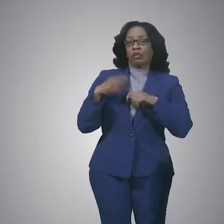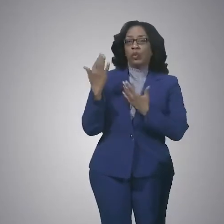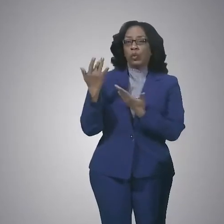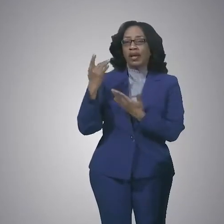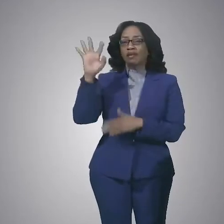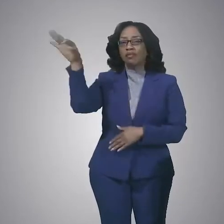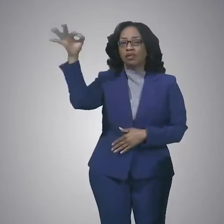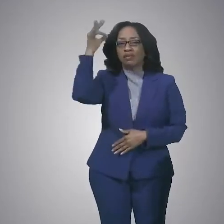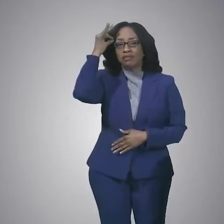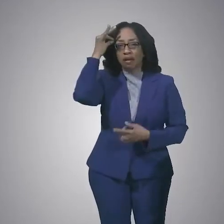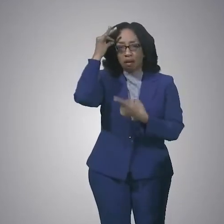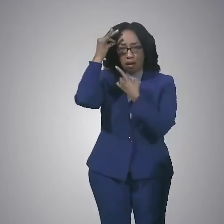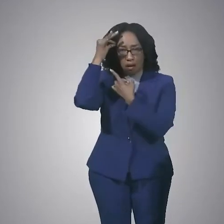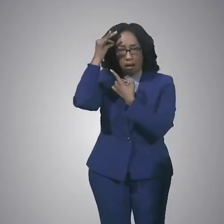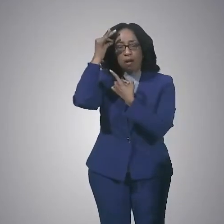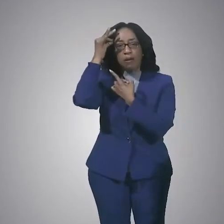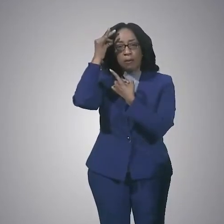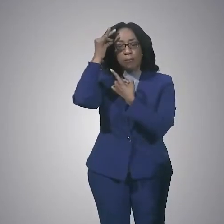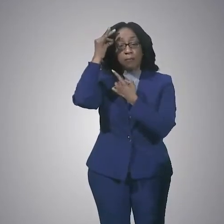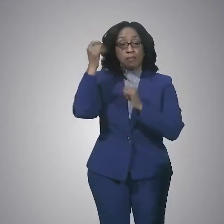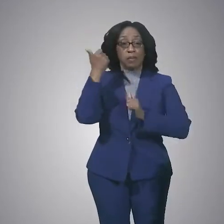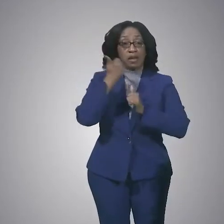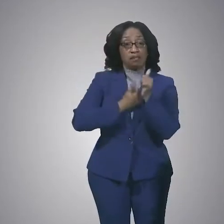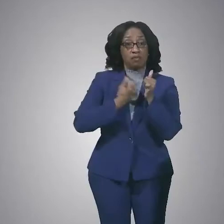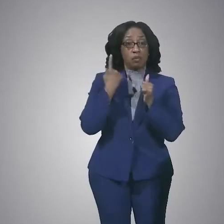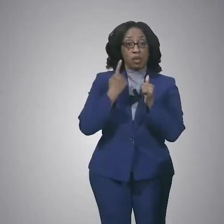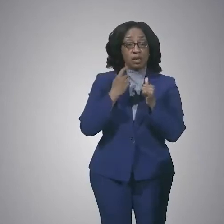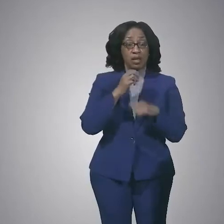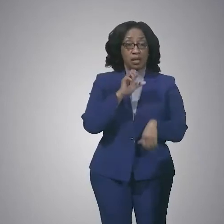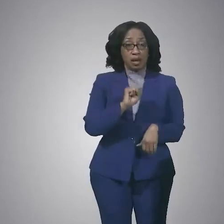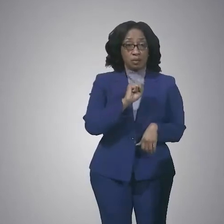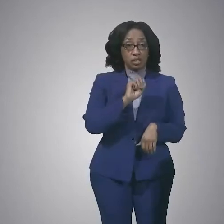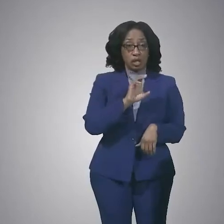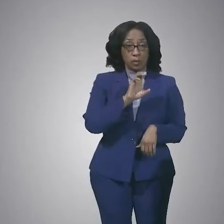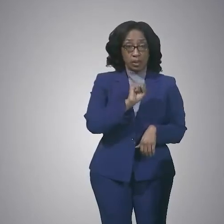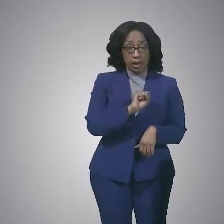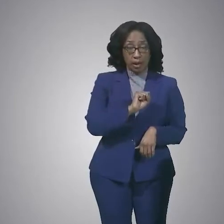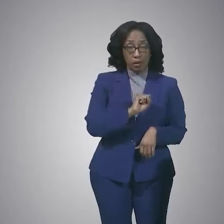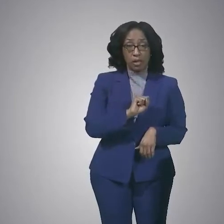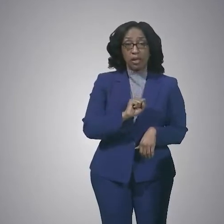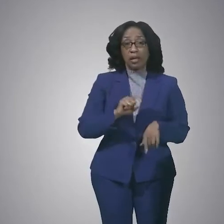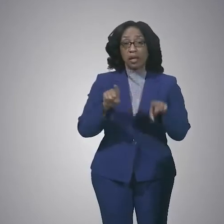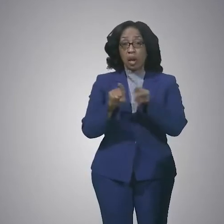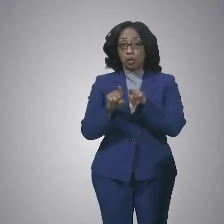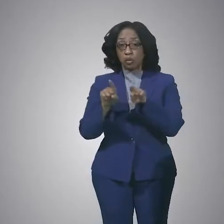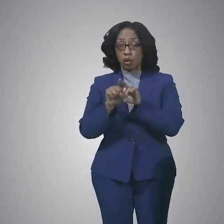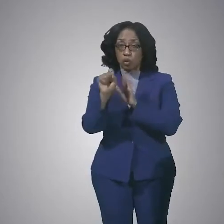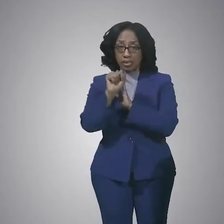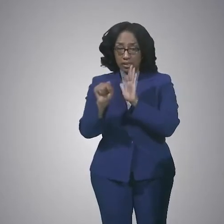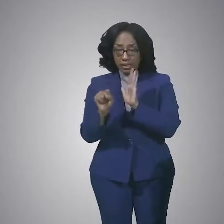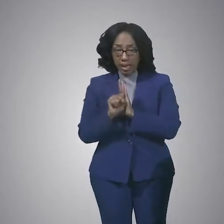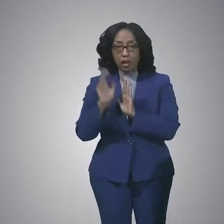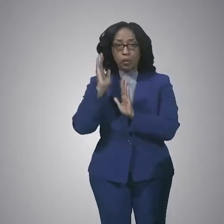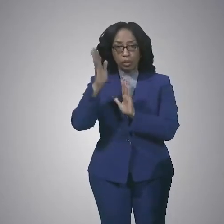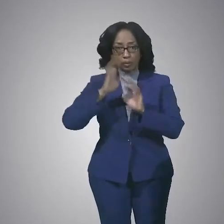now, but everybody at the Shelby County level and at the state level will be prepared to give those vaccinations to